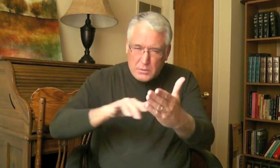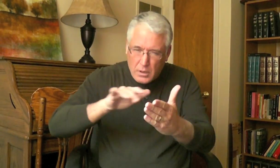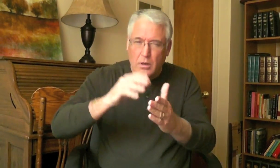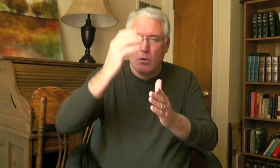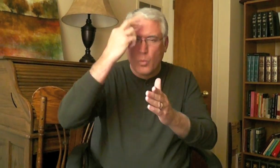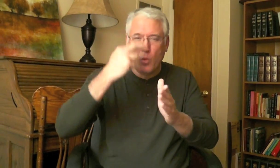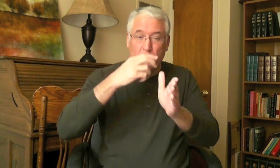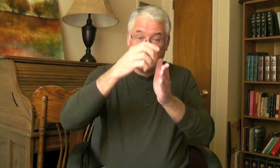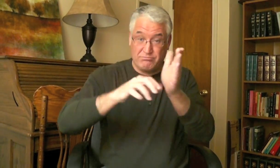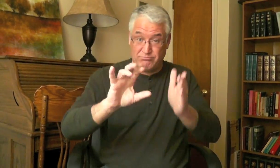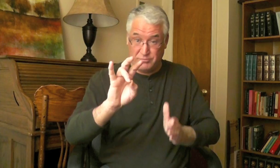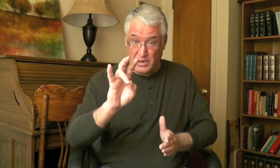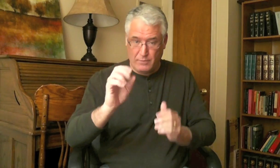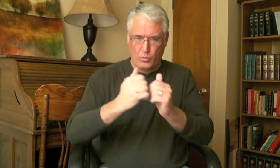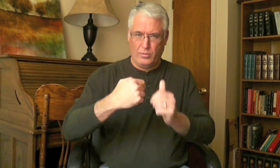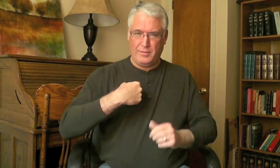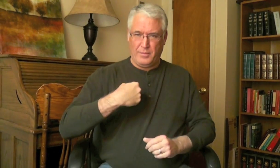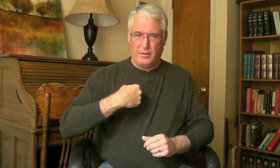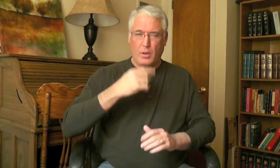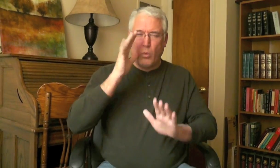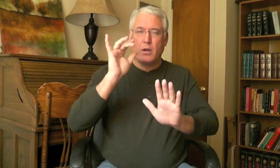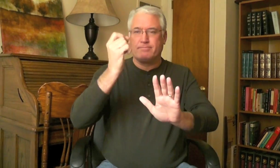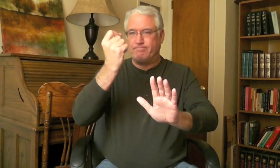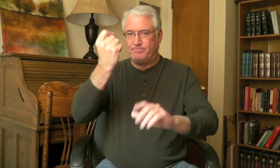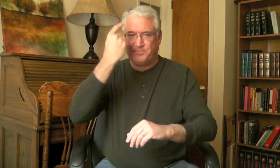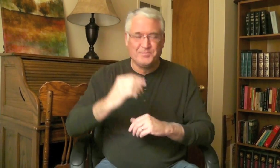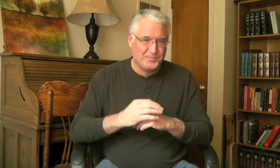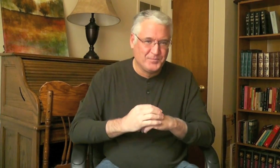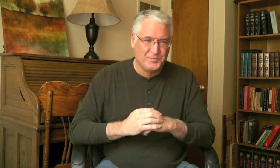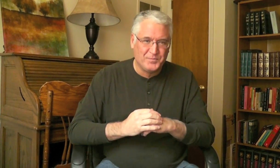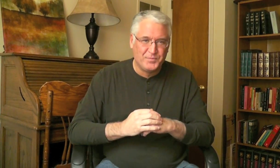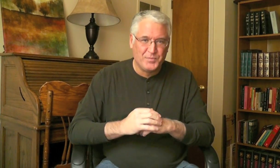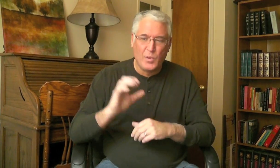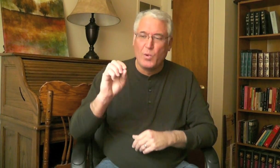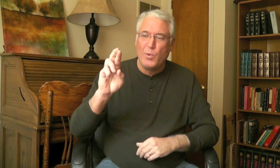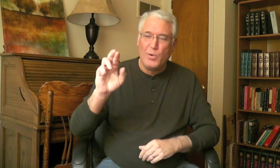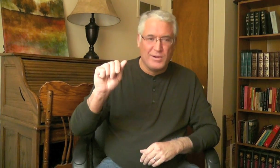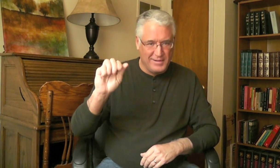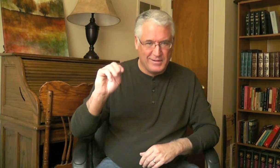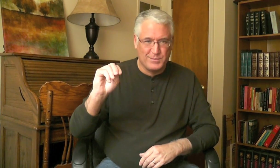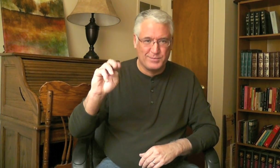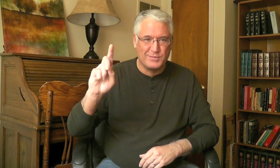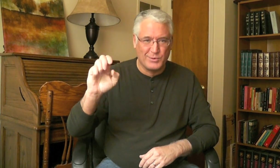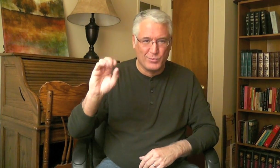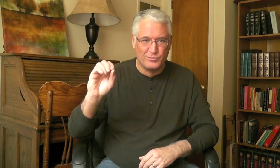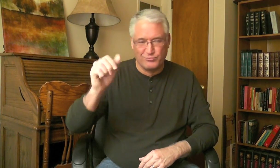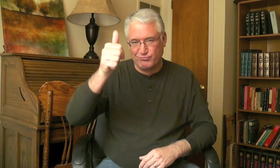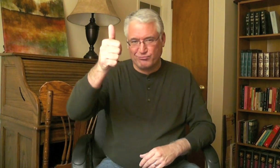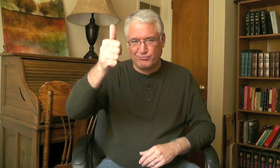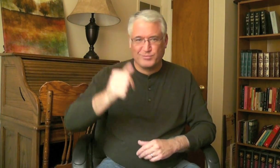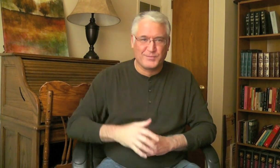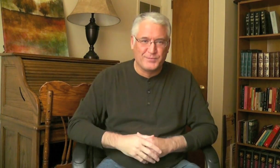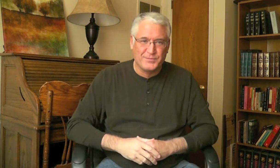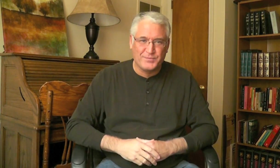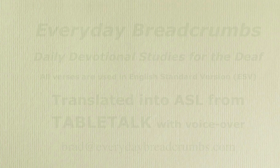I hope that you will study chapter 7 with me to help you to understand about this. Curum Dio.